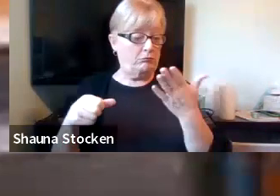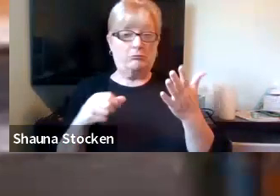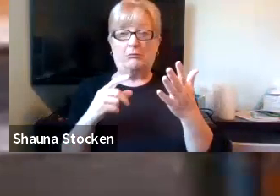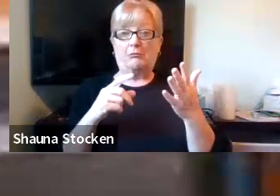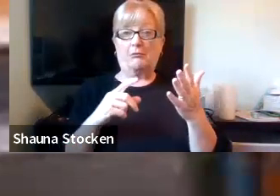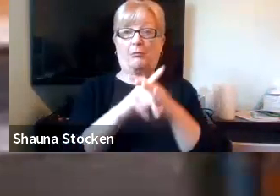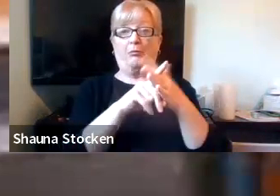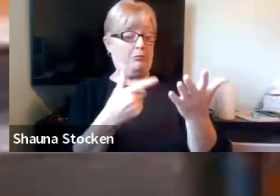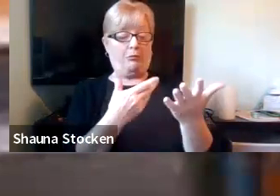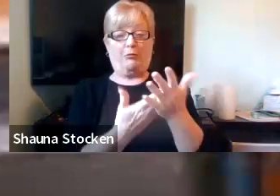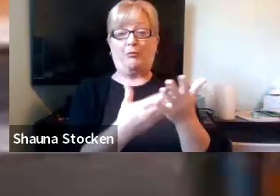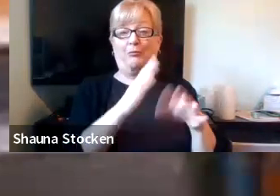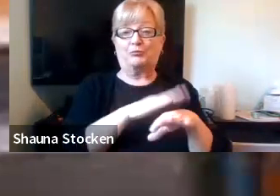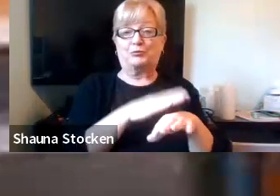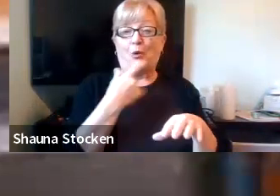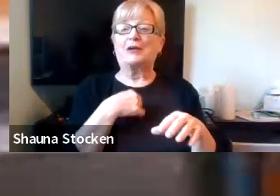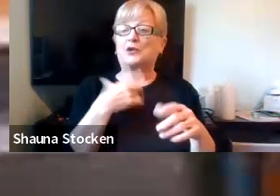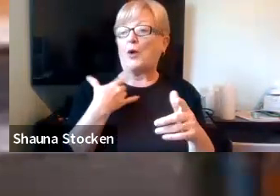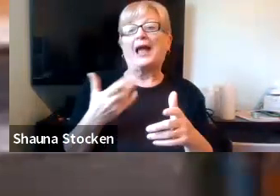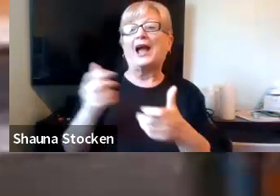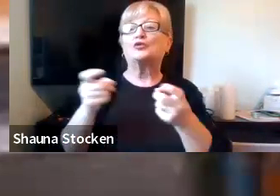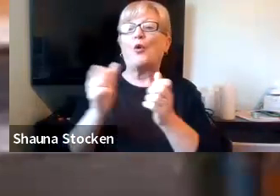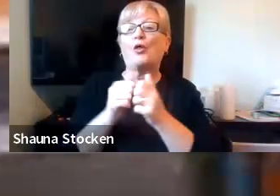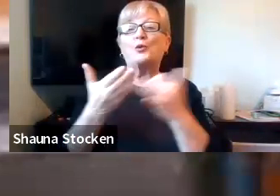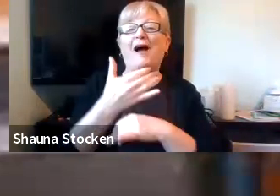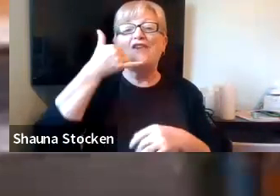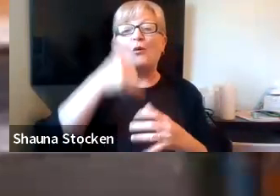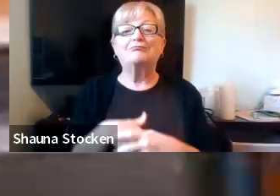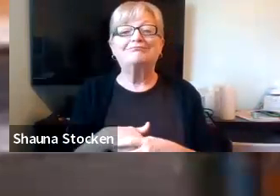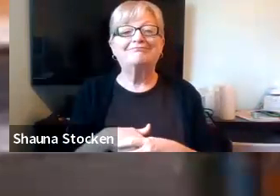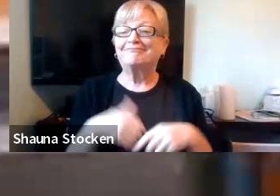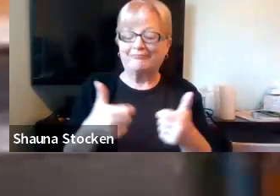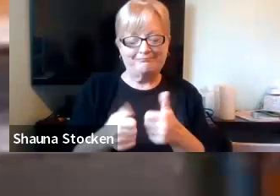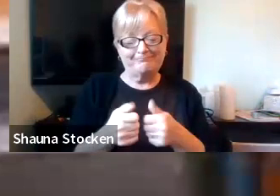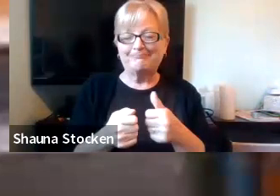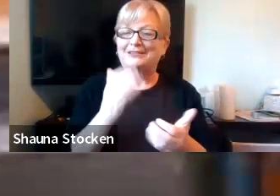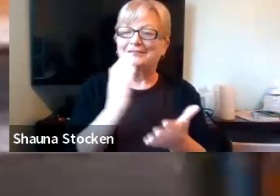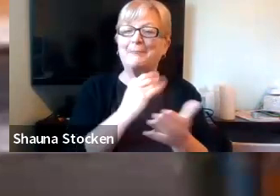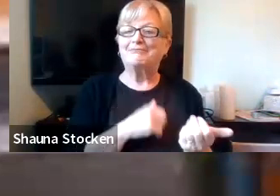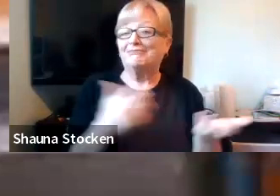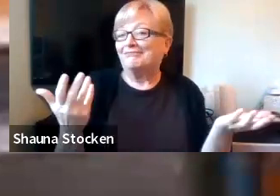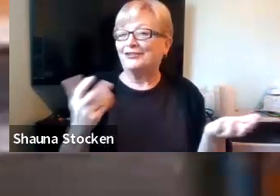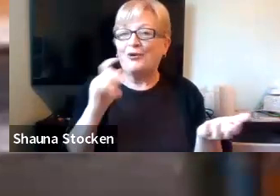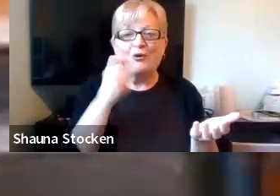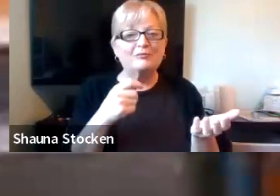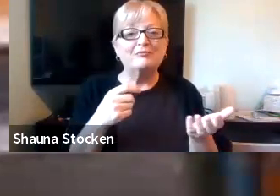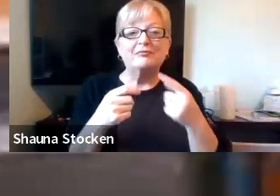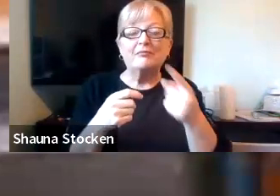And then again, similar to what Laura said, it does come with a free in-app